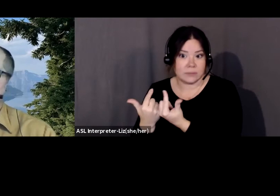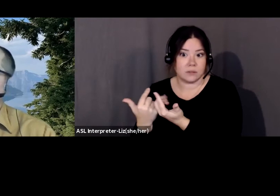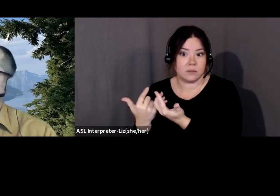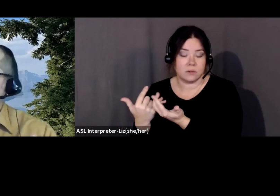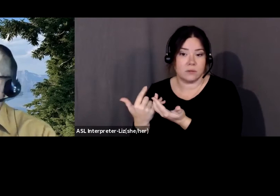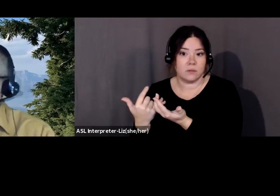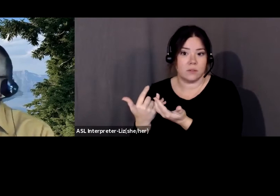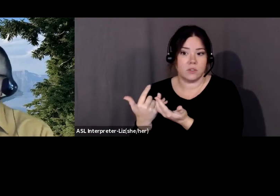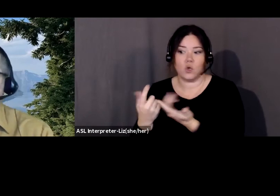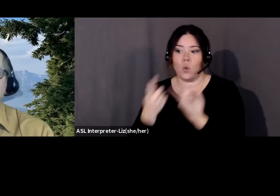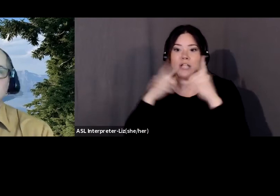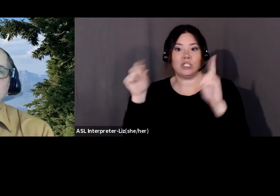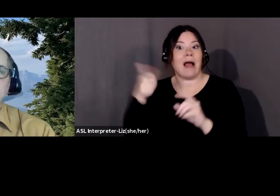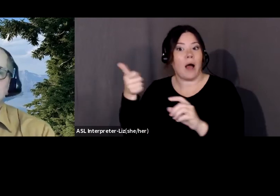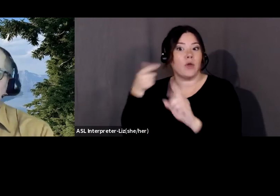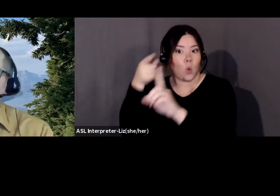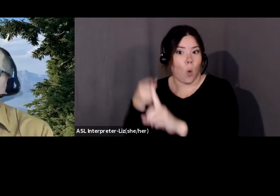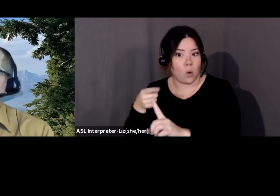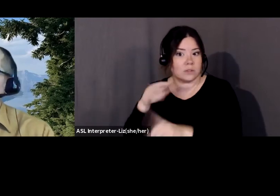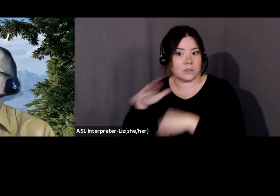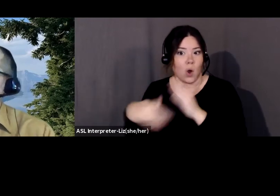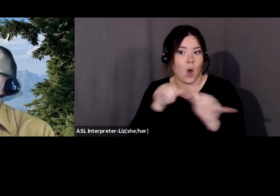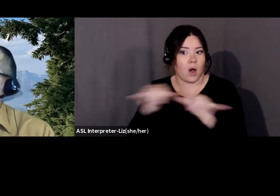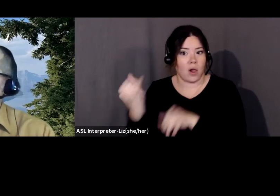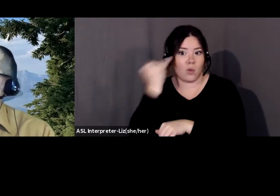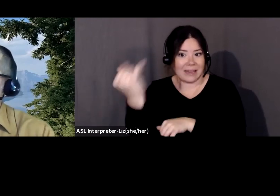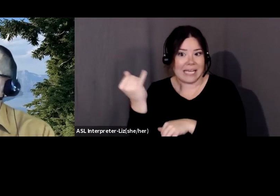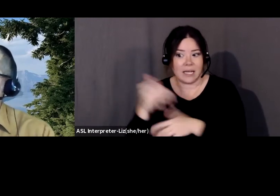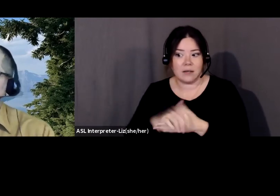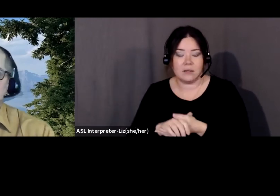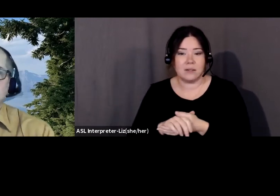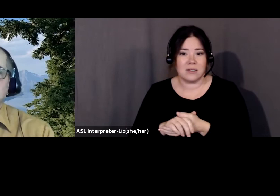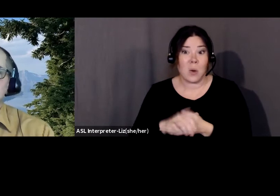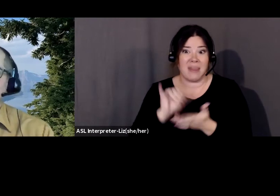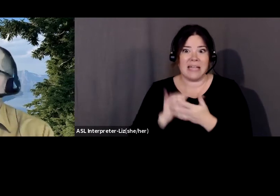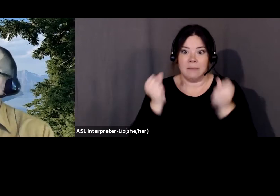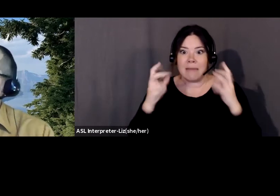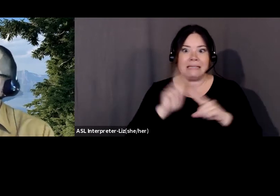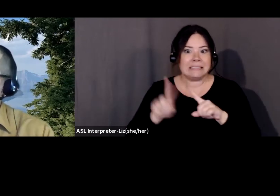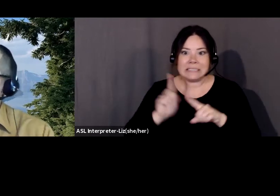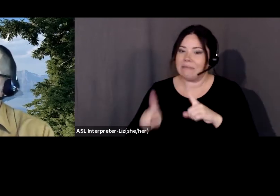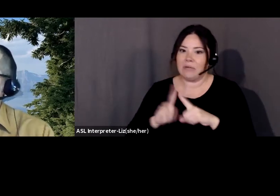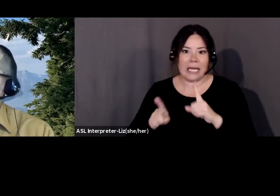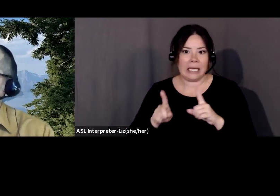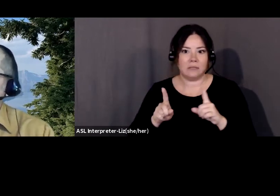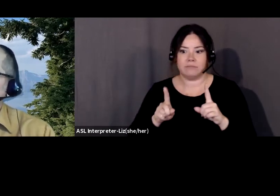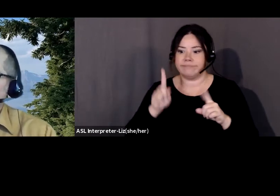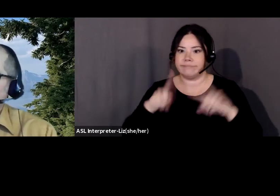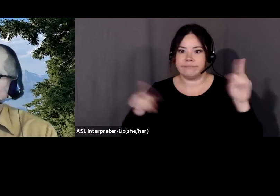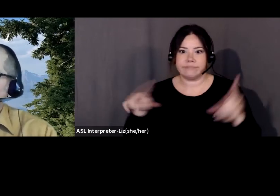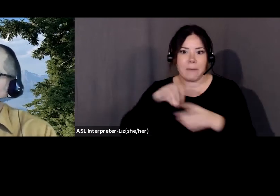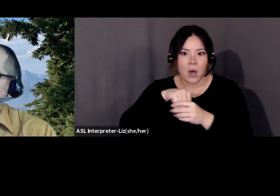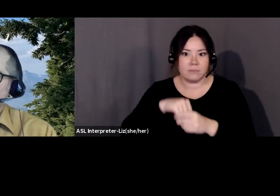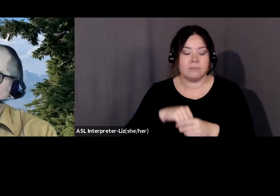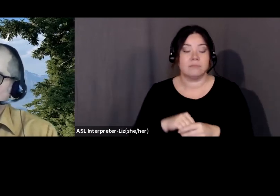kind of goals that are related. So when we think about that, that's a lot of moving parts. And there's a lot of individuals that are in